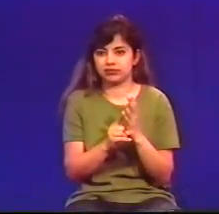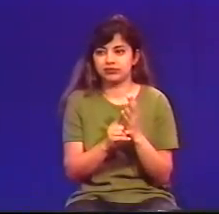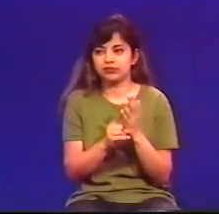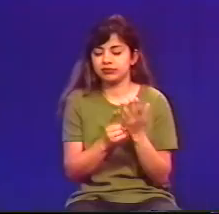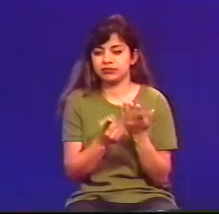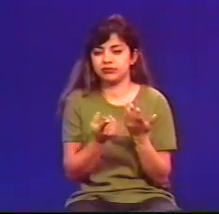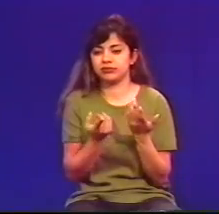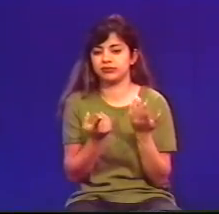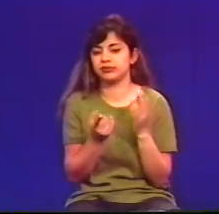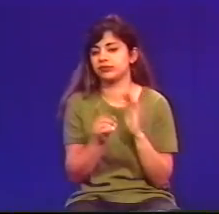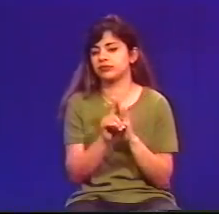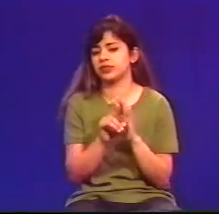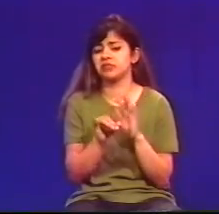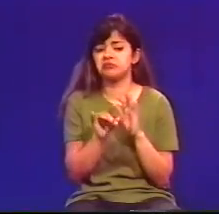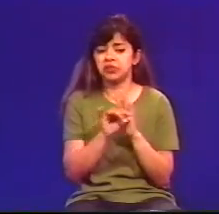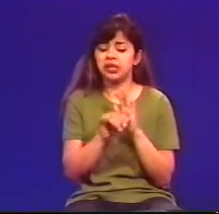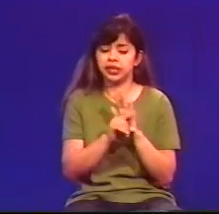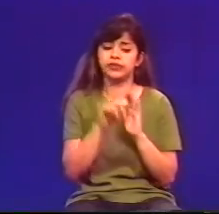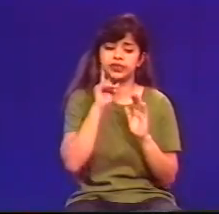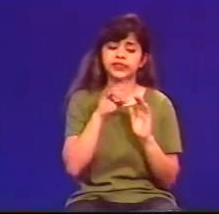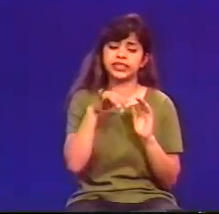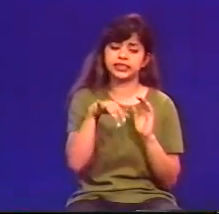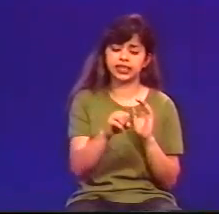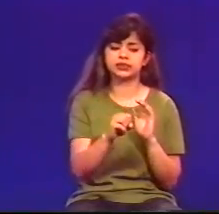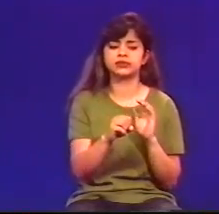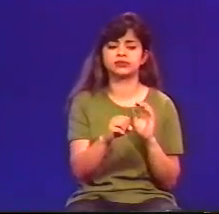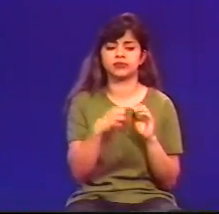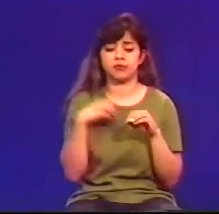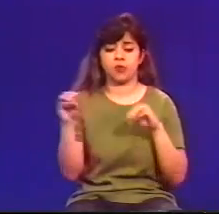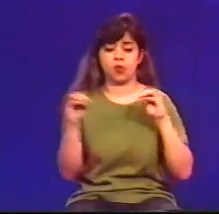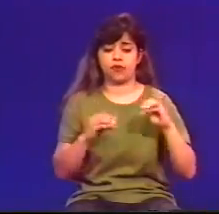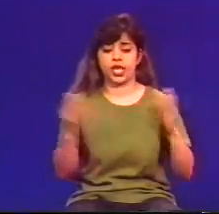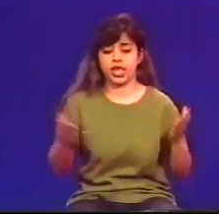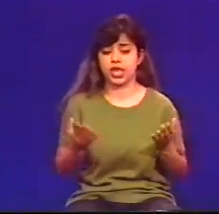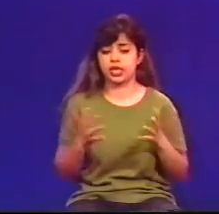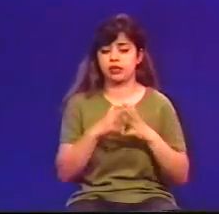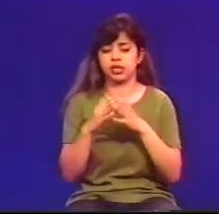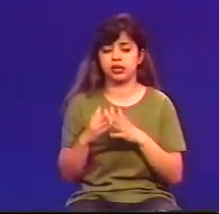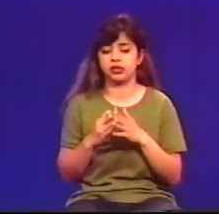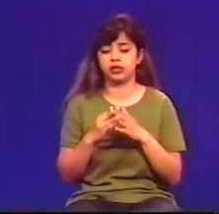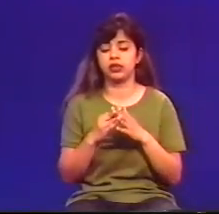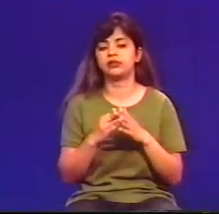Now I'd like to talk a little bit about my identity as a deaf person, as well as my